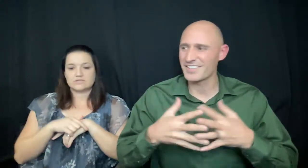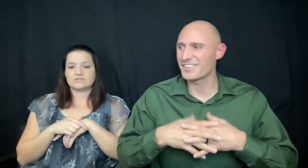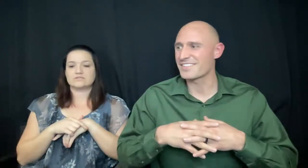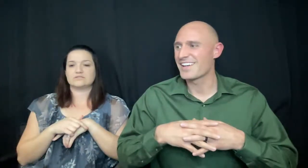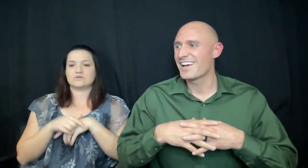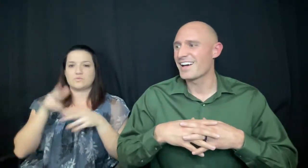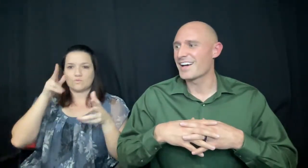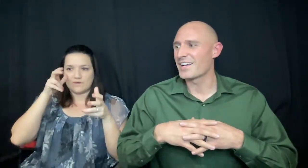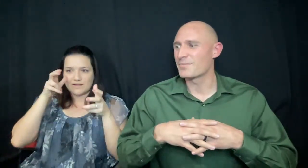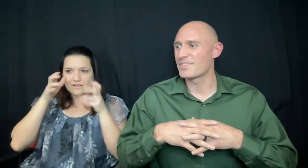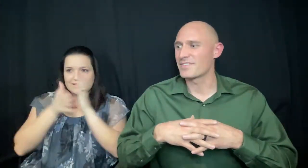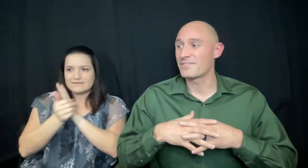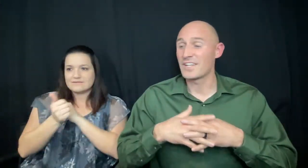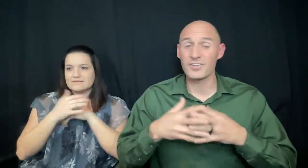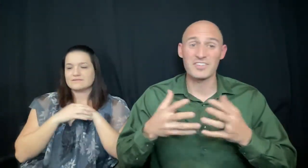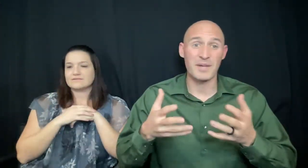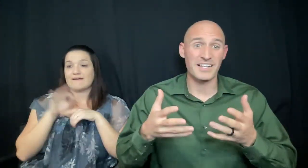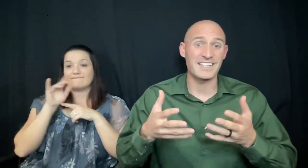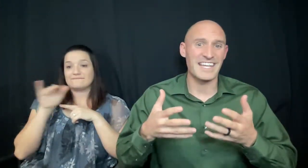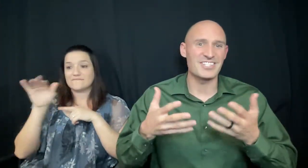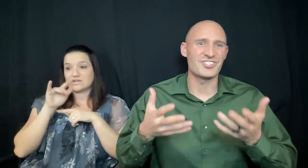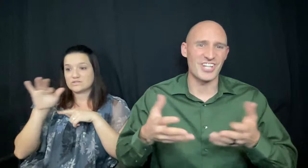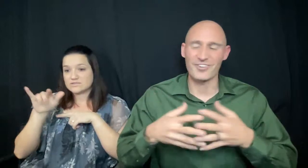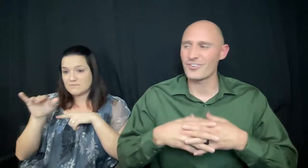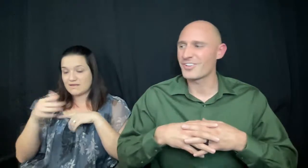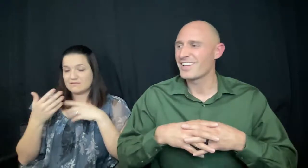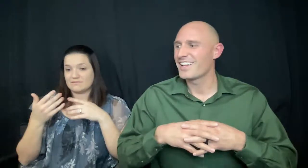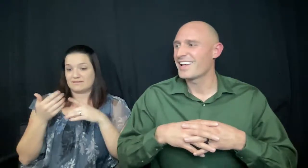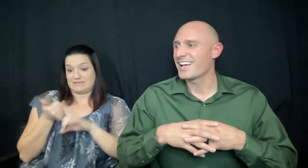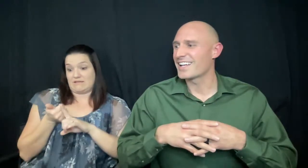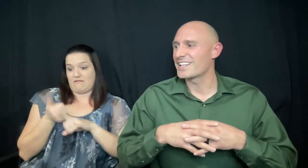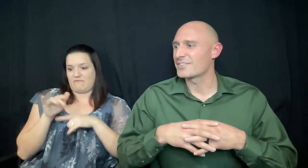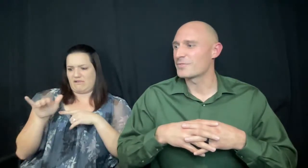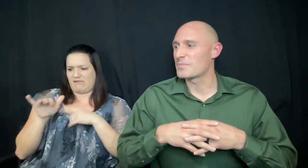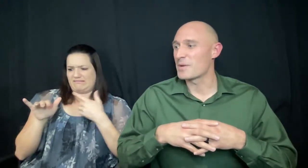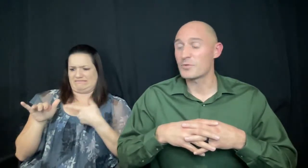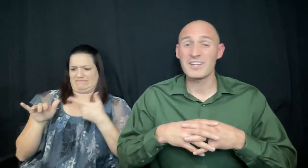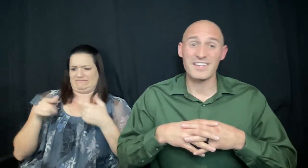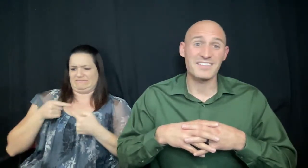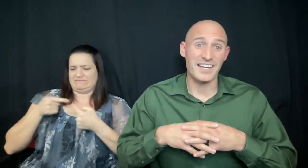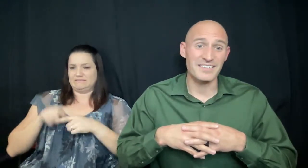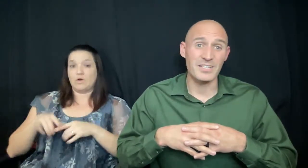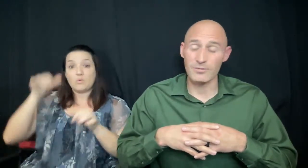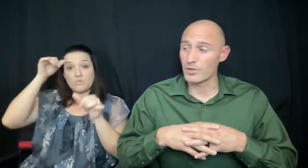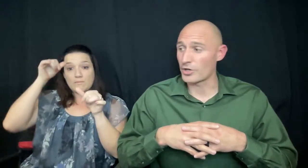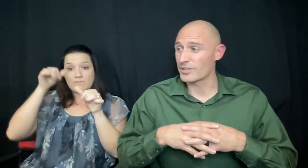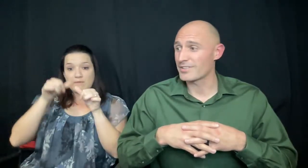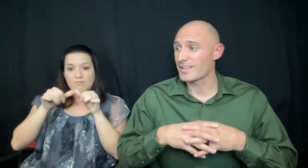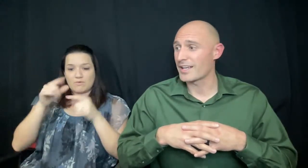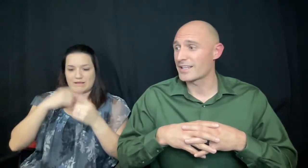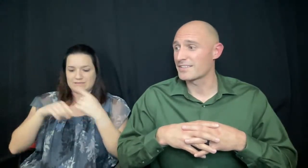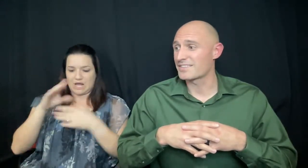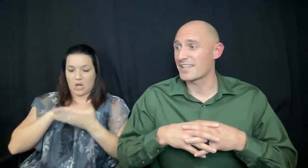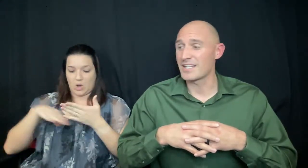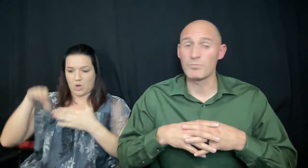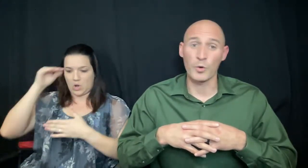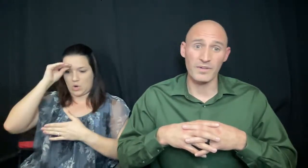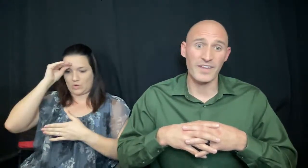skills, finger spelling in general, remembering the signs that you've learned, staying